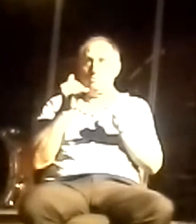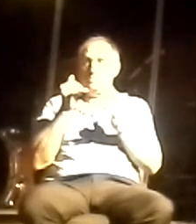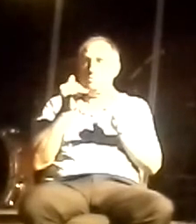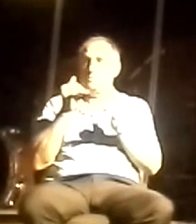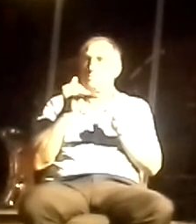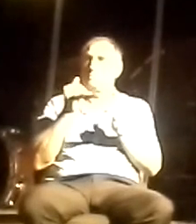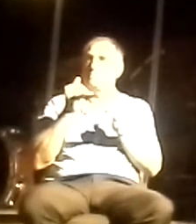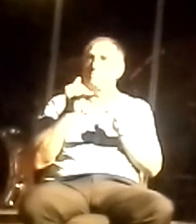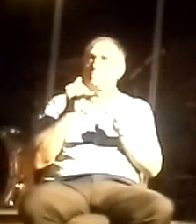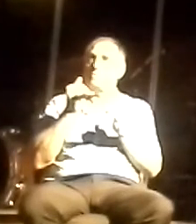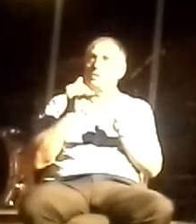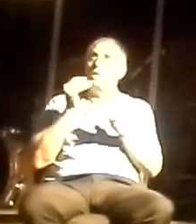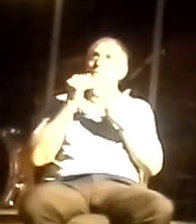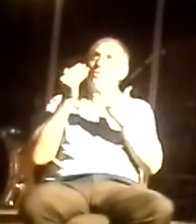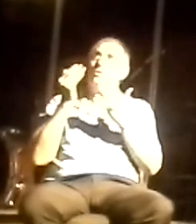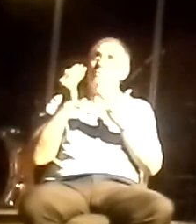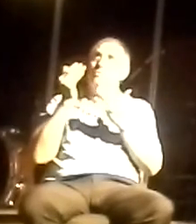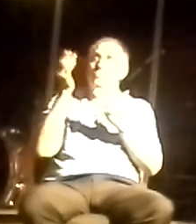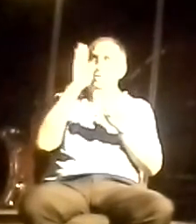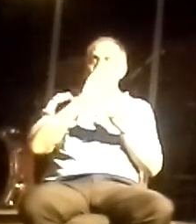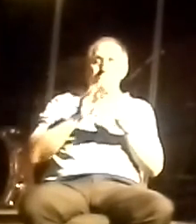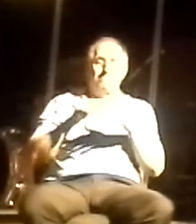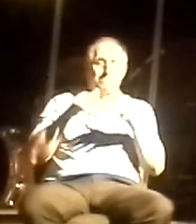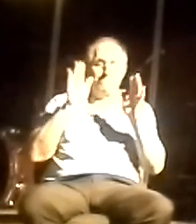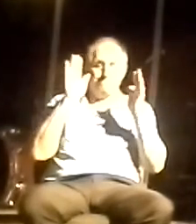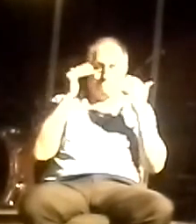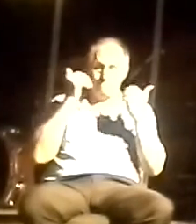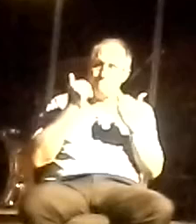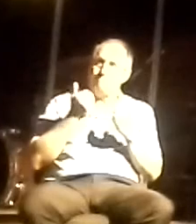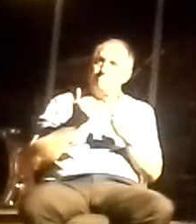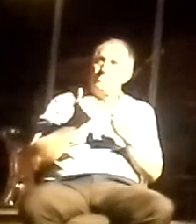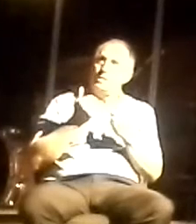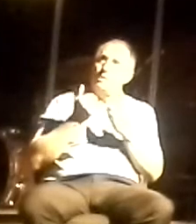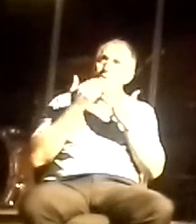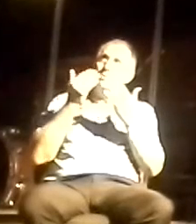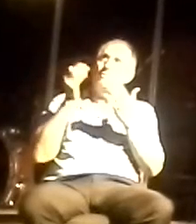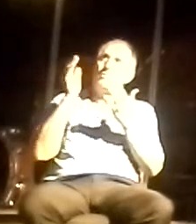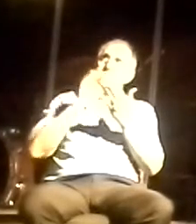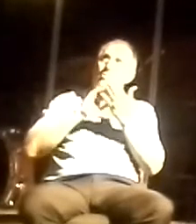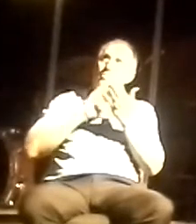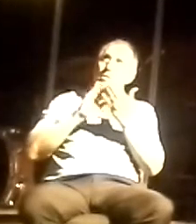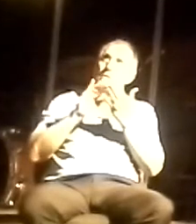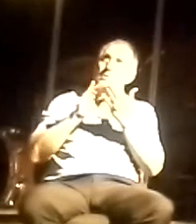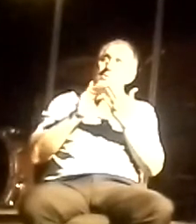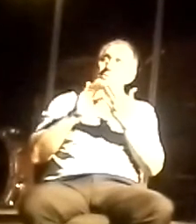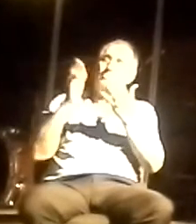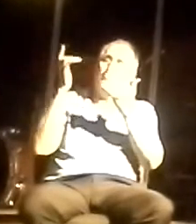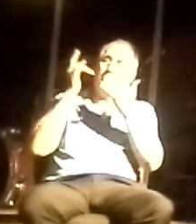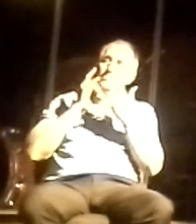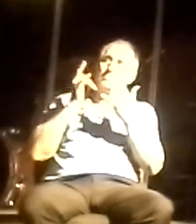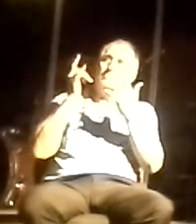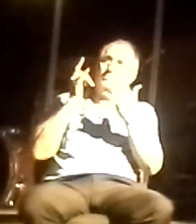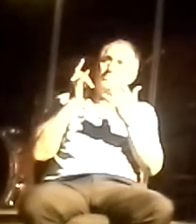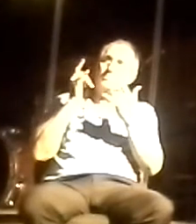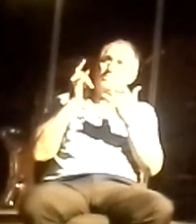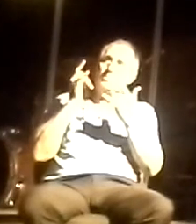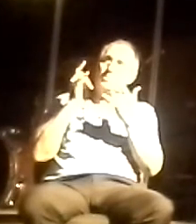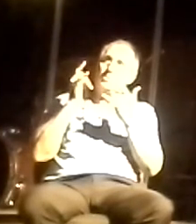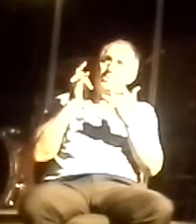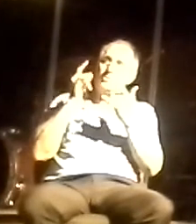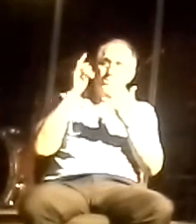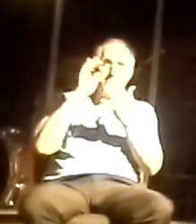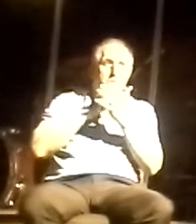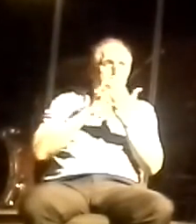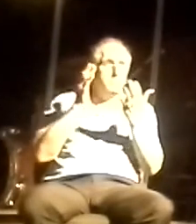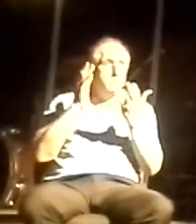Lord. And I thank you that you've never given up on me. Thank you for your grace. And thank you for your love. I just believe that for some of you